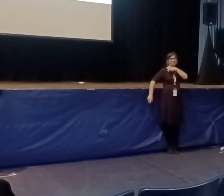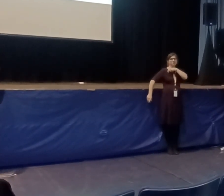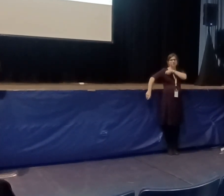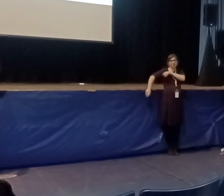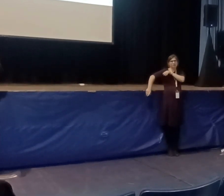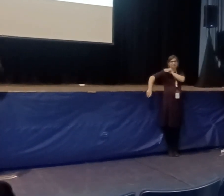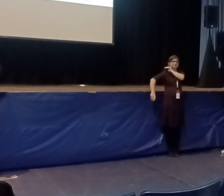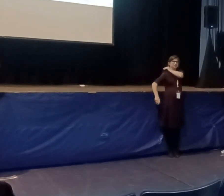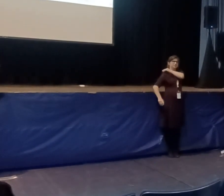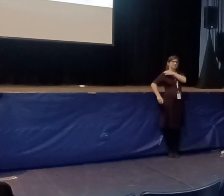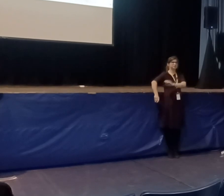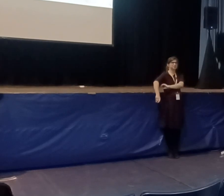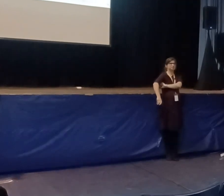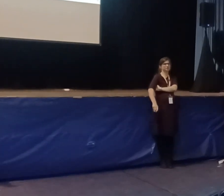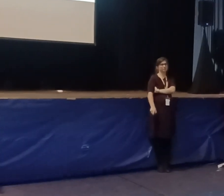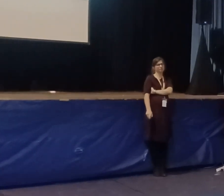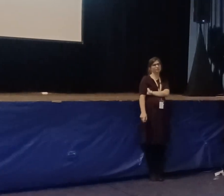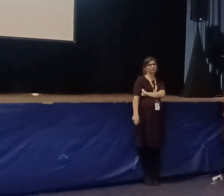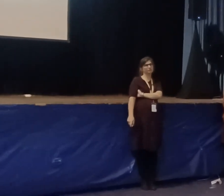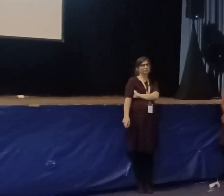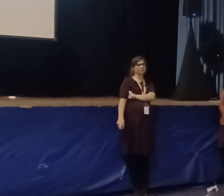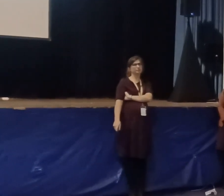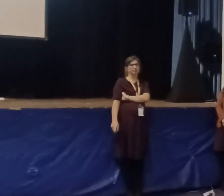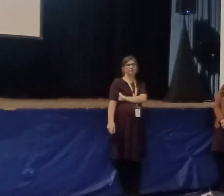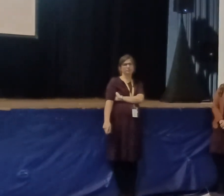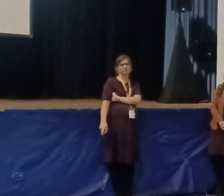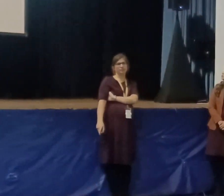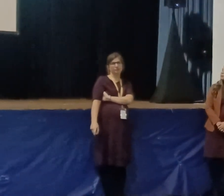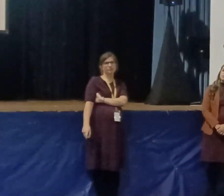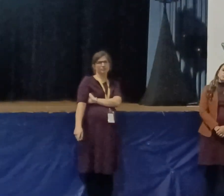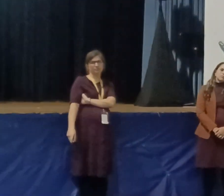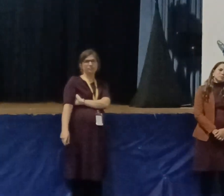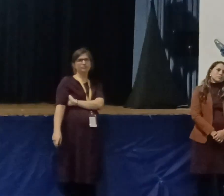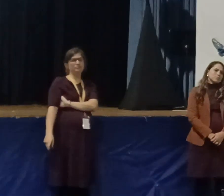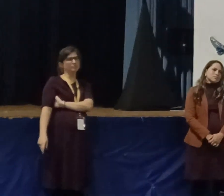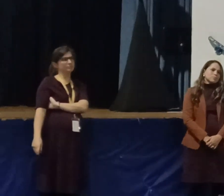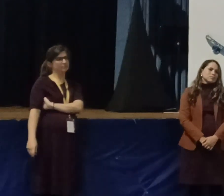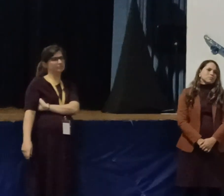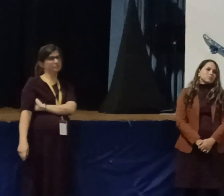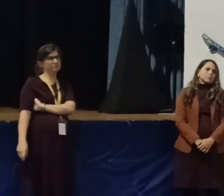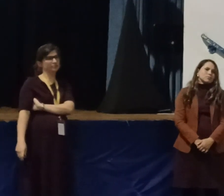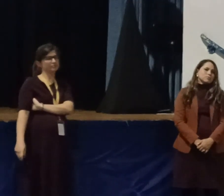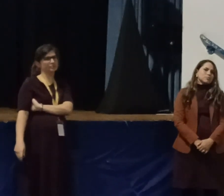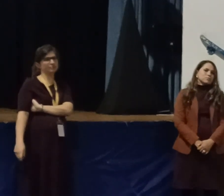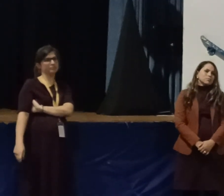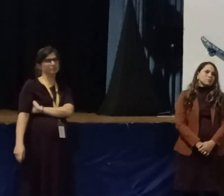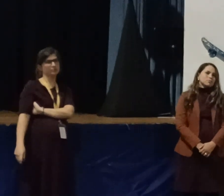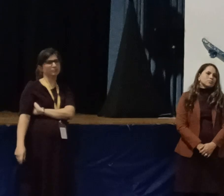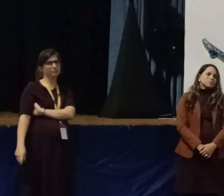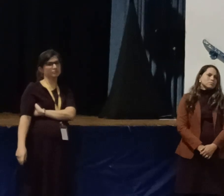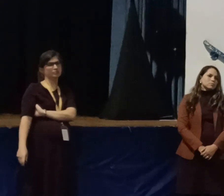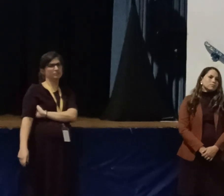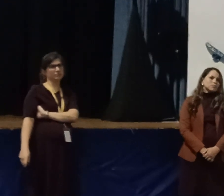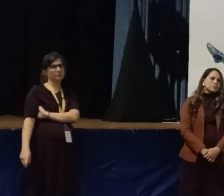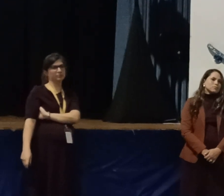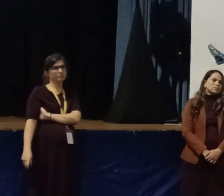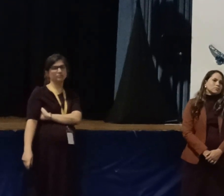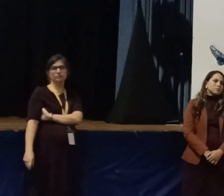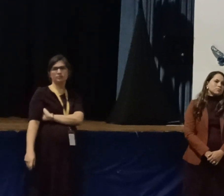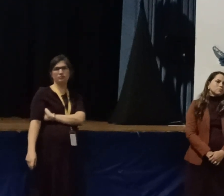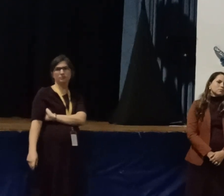all sections of the park, including this very underutilized stretch right here. So I think with a design like this, there's a lot of potential